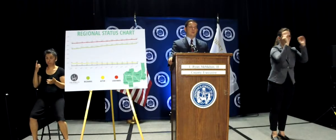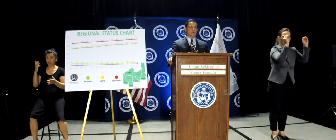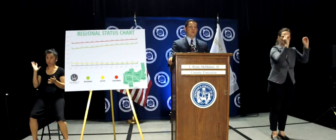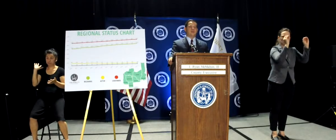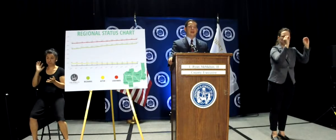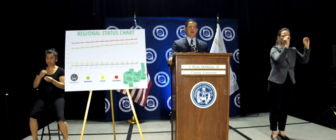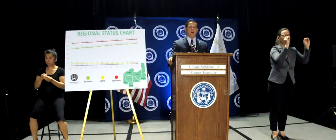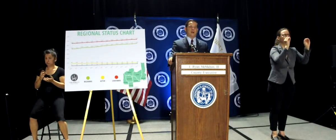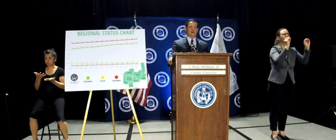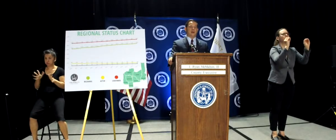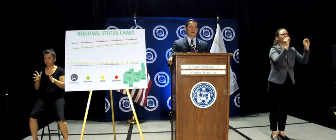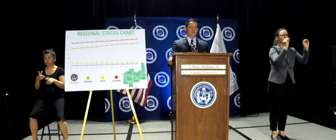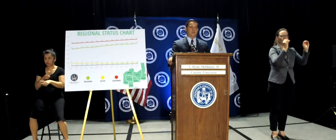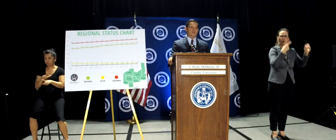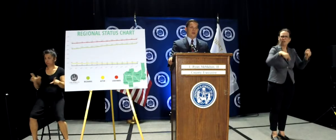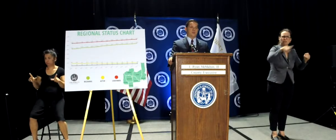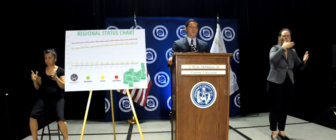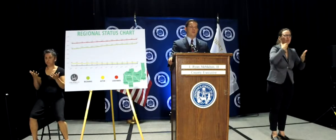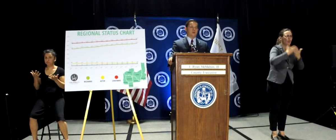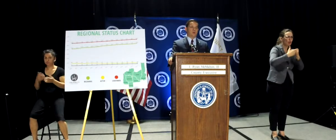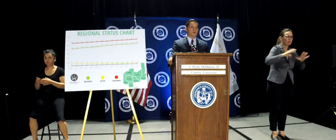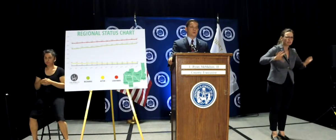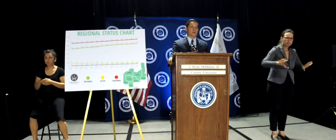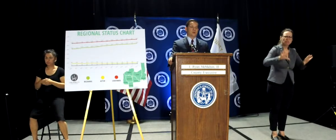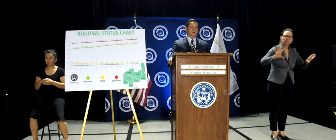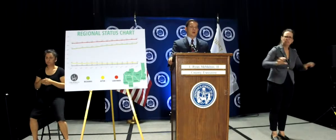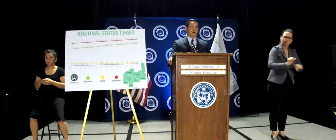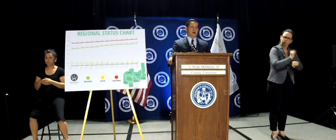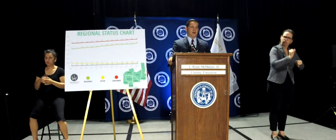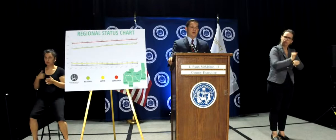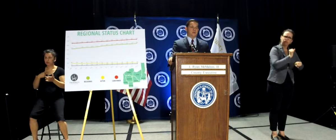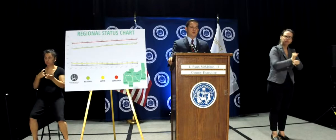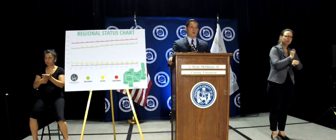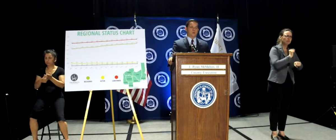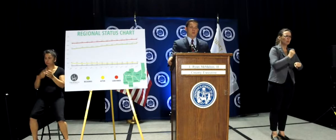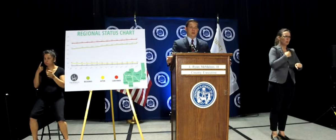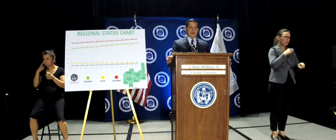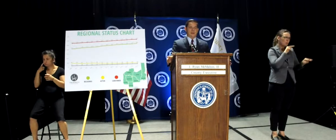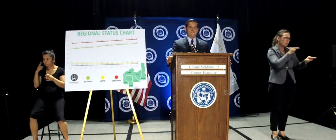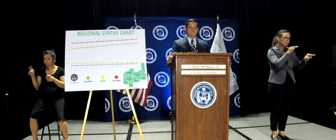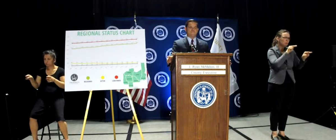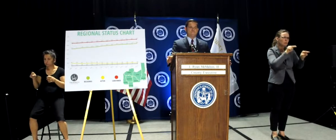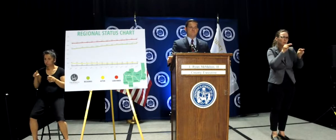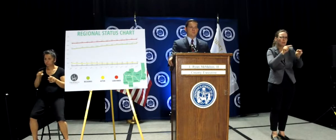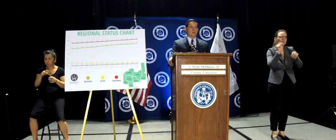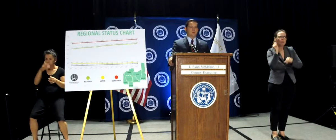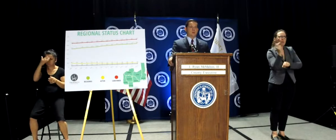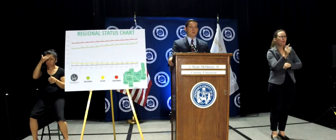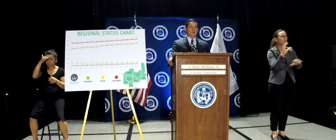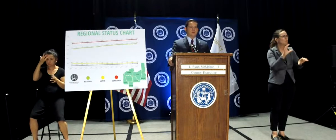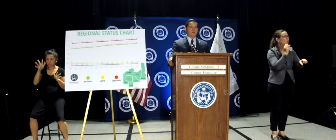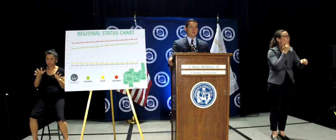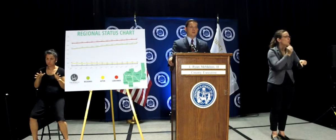in our community, we have had none. We've been following that very closely. And so I